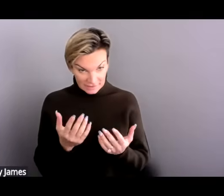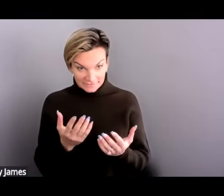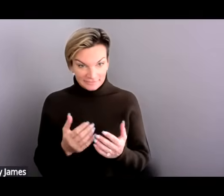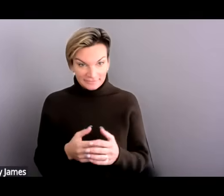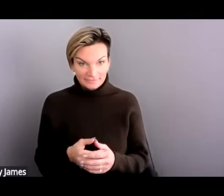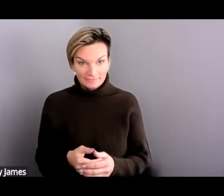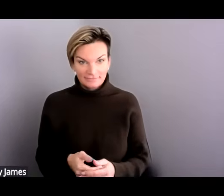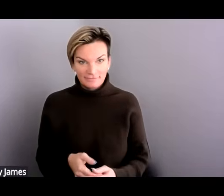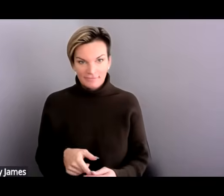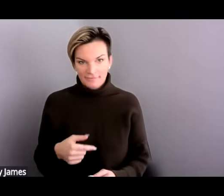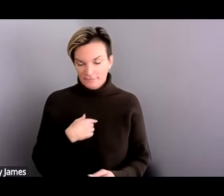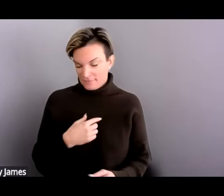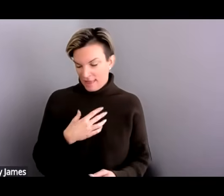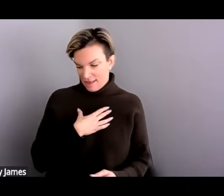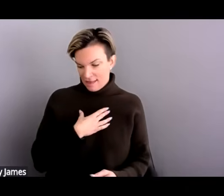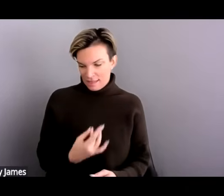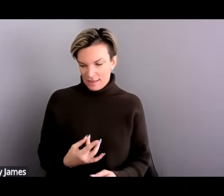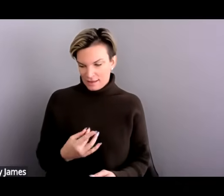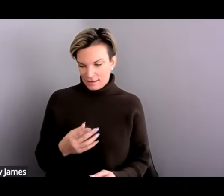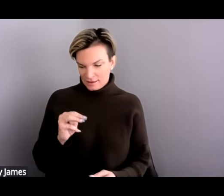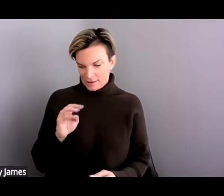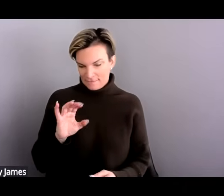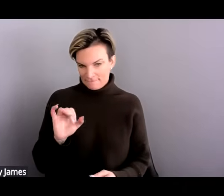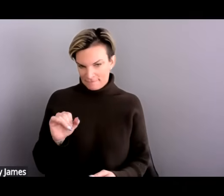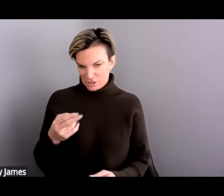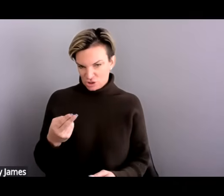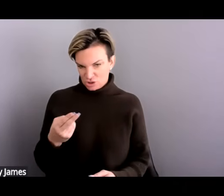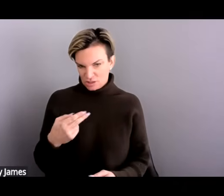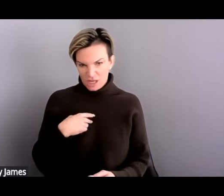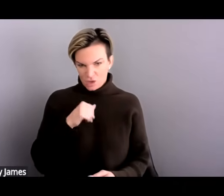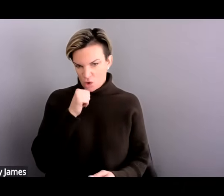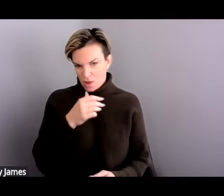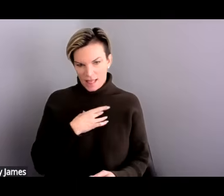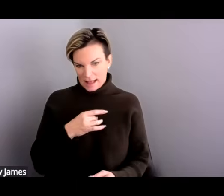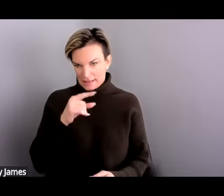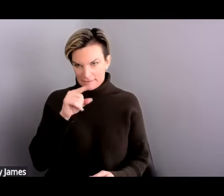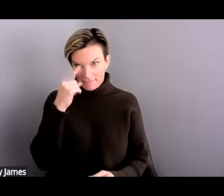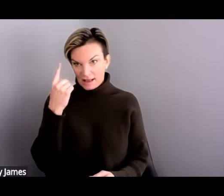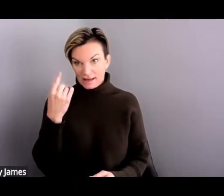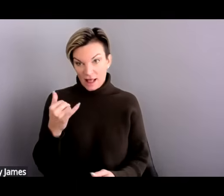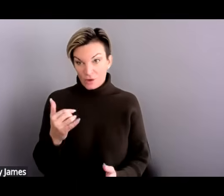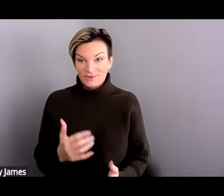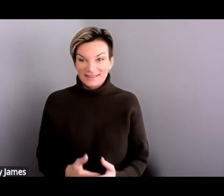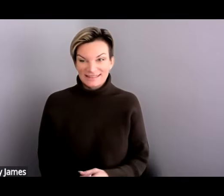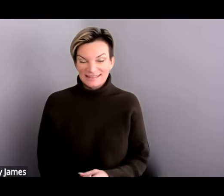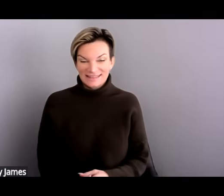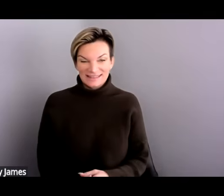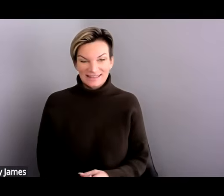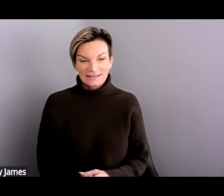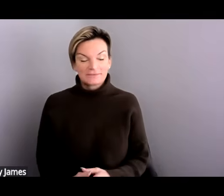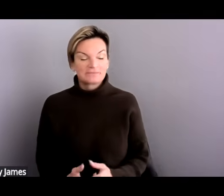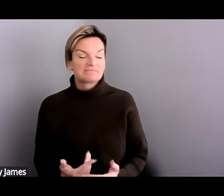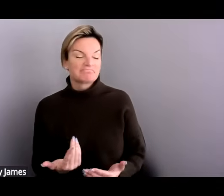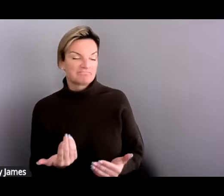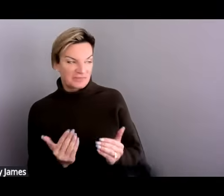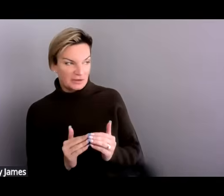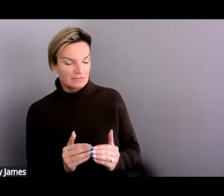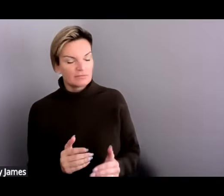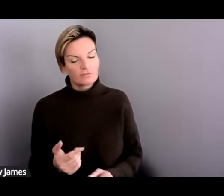like the Michigan Mhm. in it, and I don't like the black and yellow. Very fair. I'm on board with that